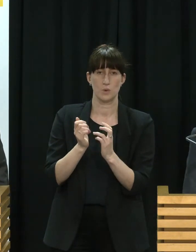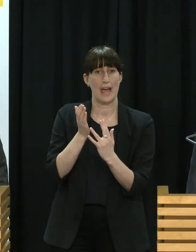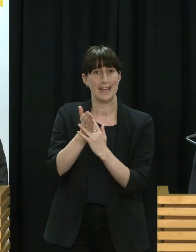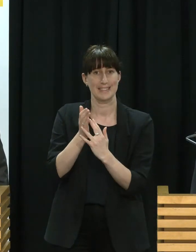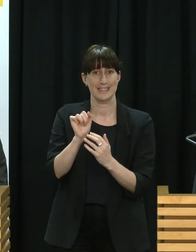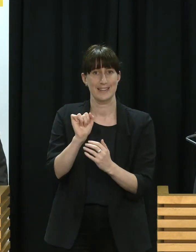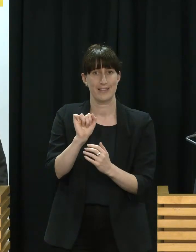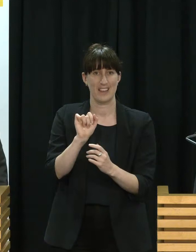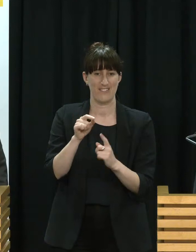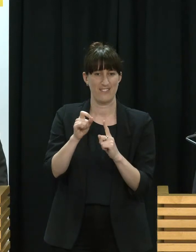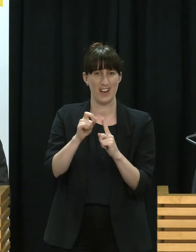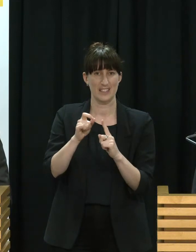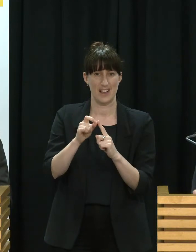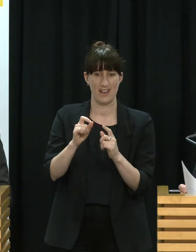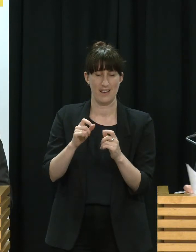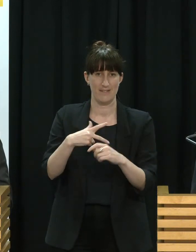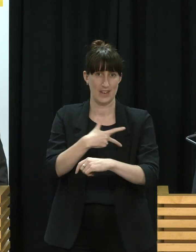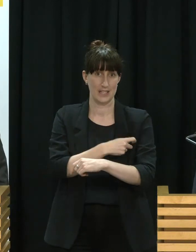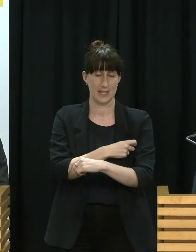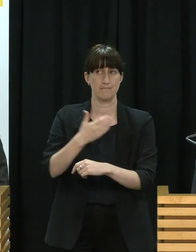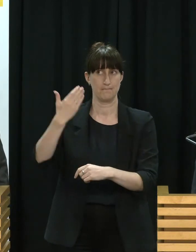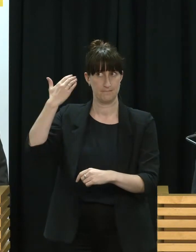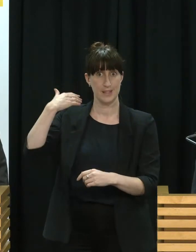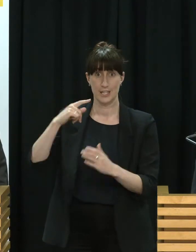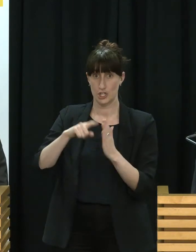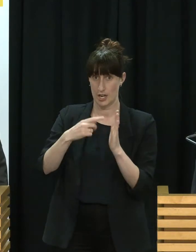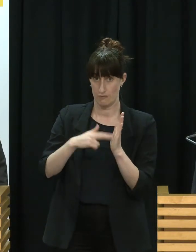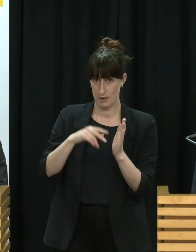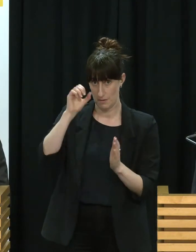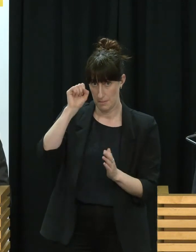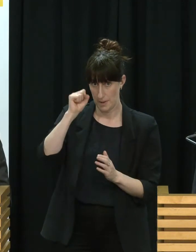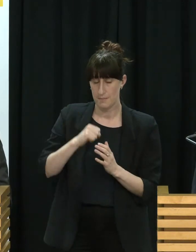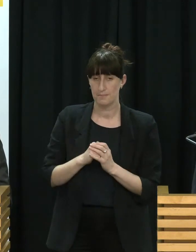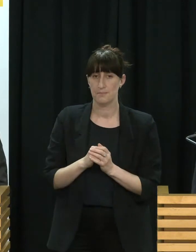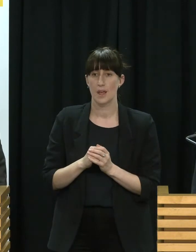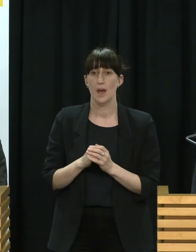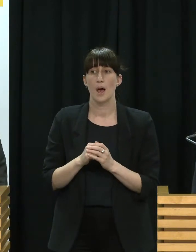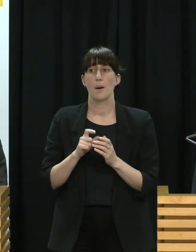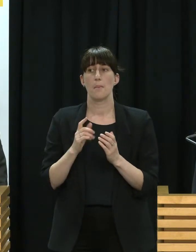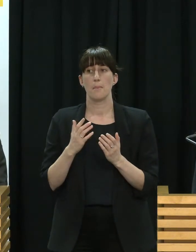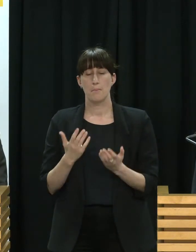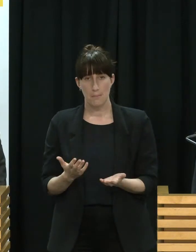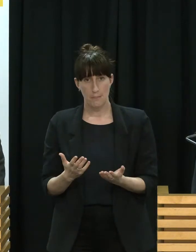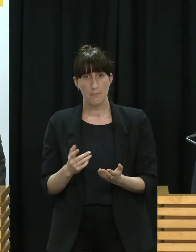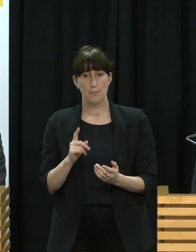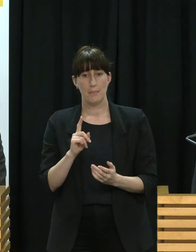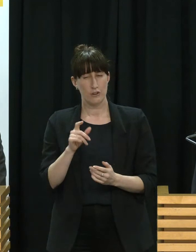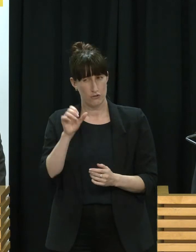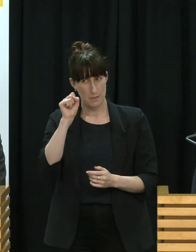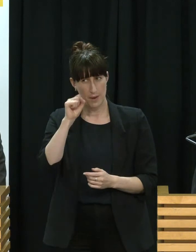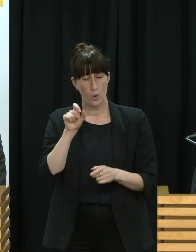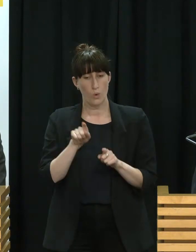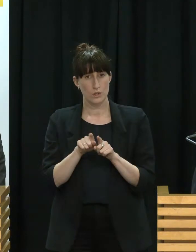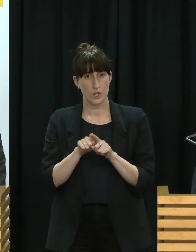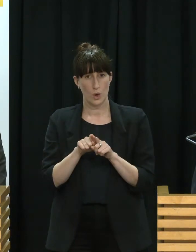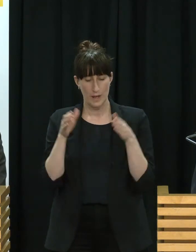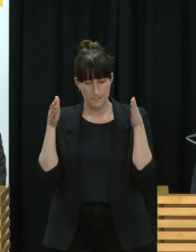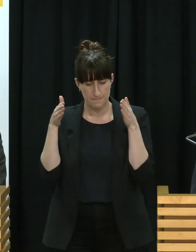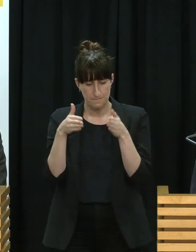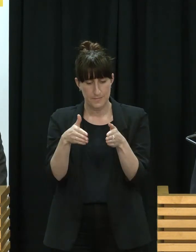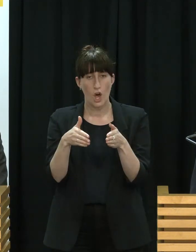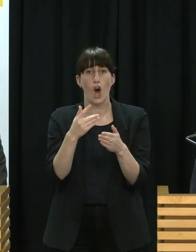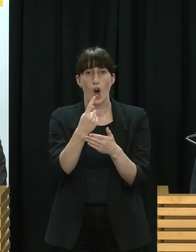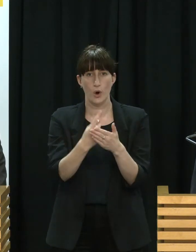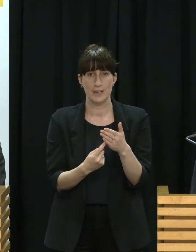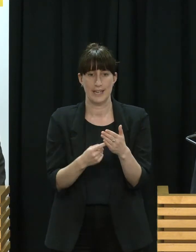made the decision also in January that we would narrow our campaign down to just using Pfizer and not use those other vaccines that we had